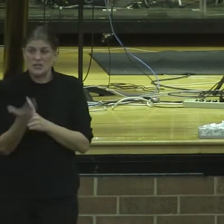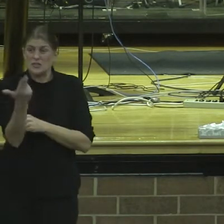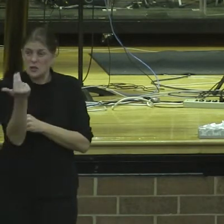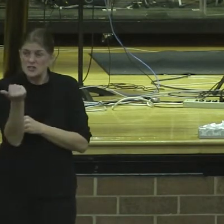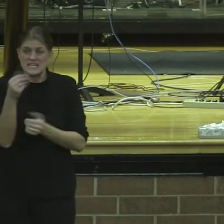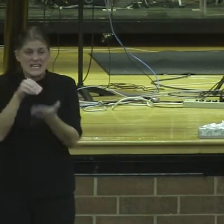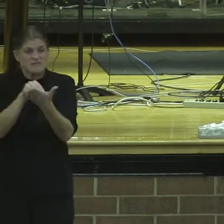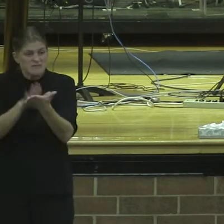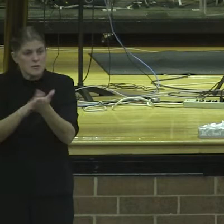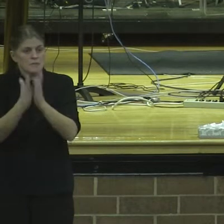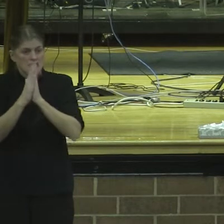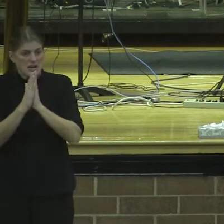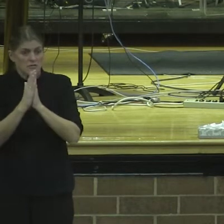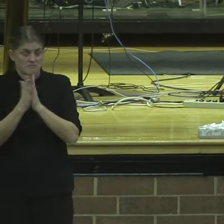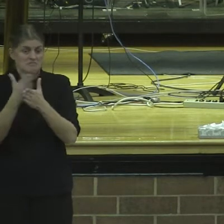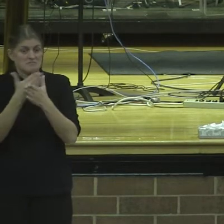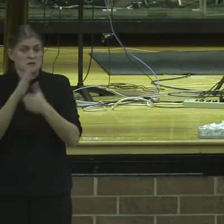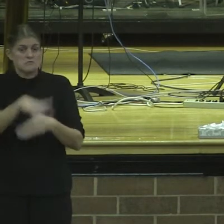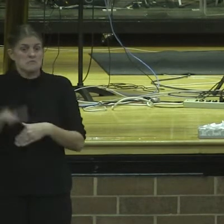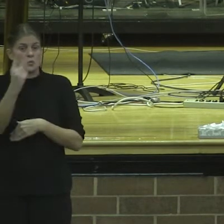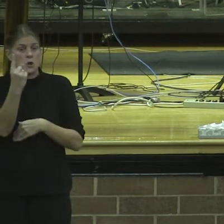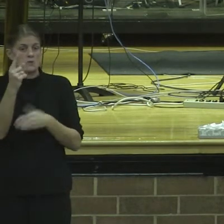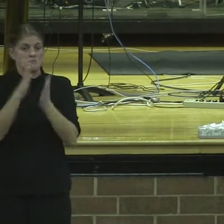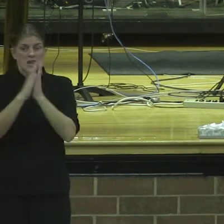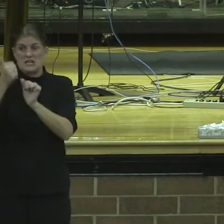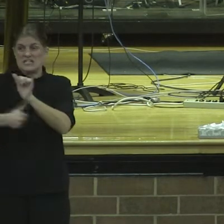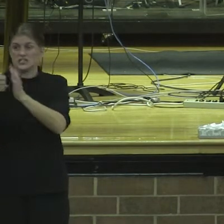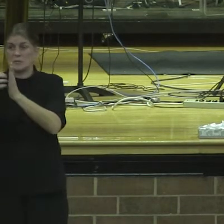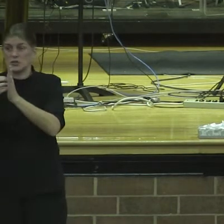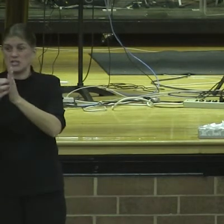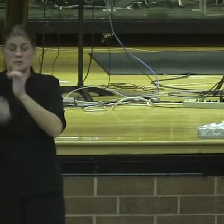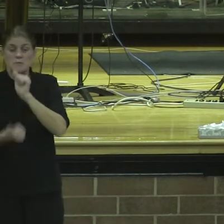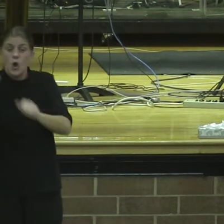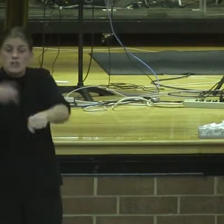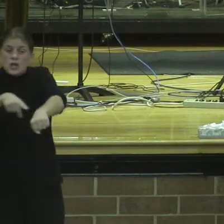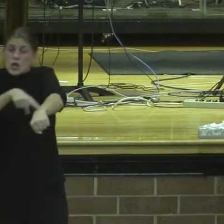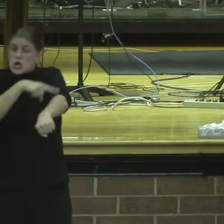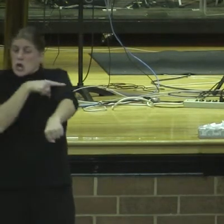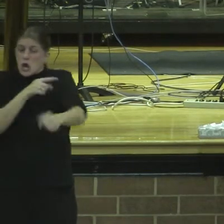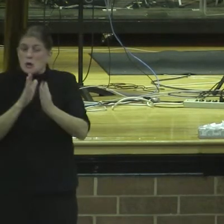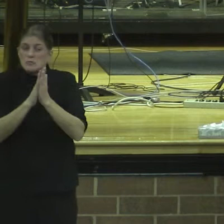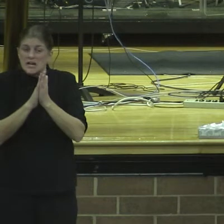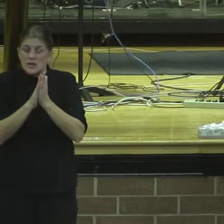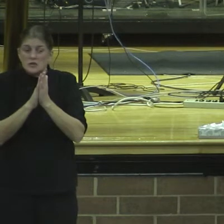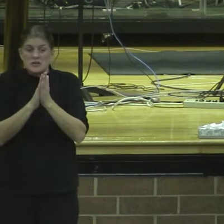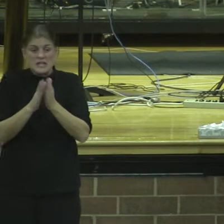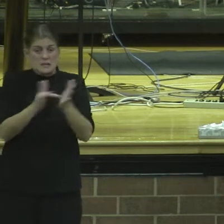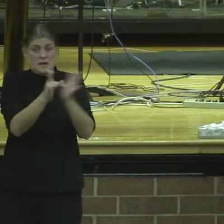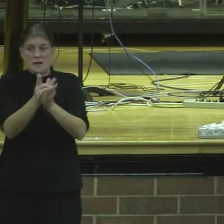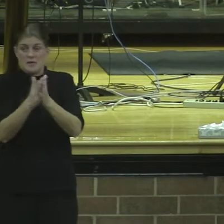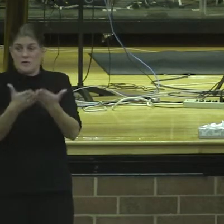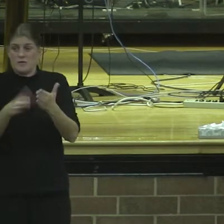on average, over one prayer a chapter is in there. Its longest prayer, which is the longest prayer in the Bible, is found in Nehemiah chapter